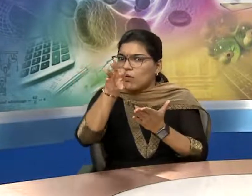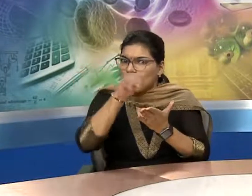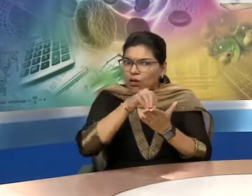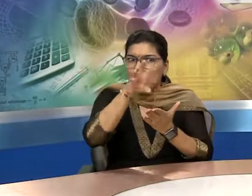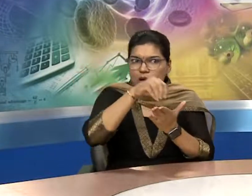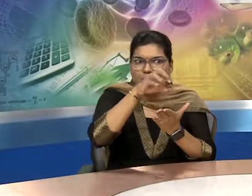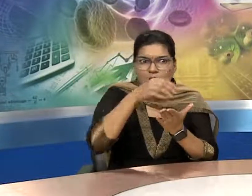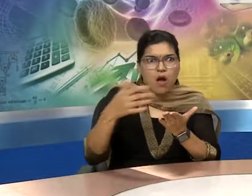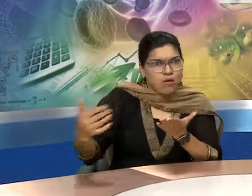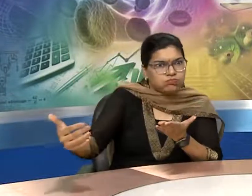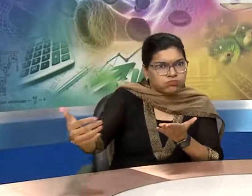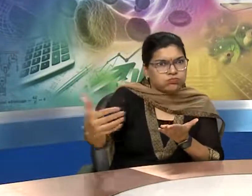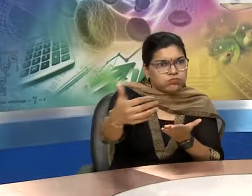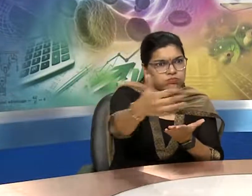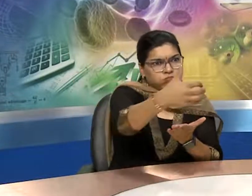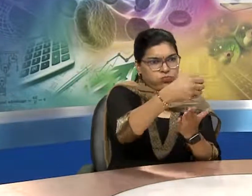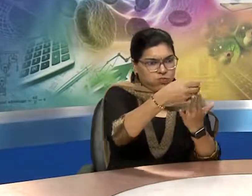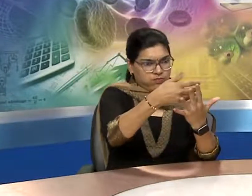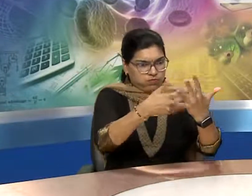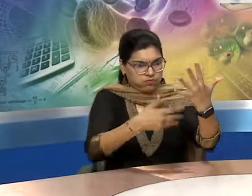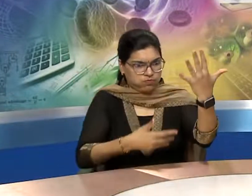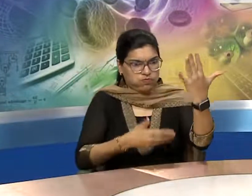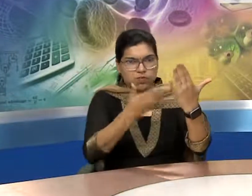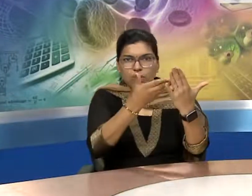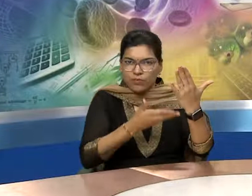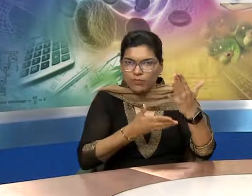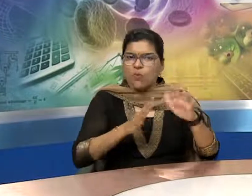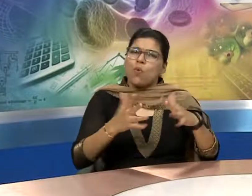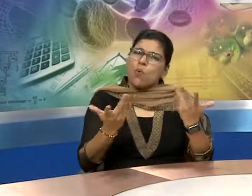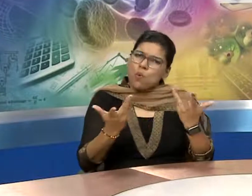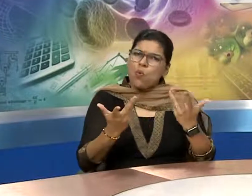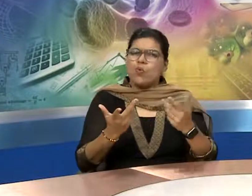When we keep and collect some information